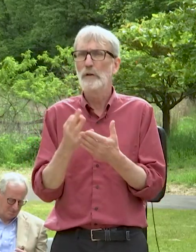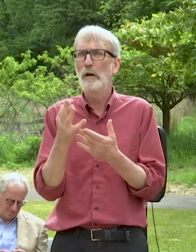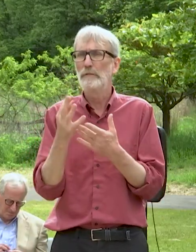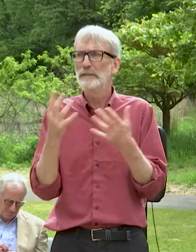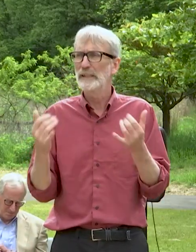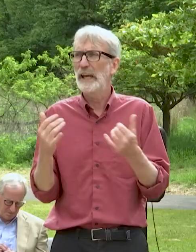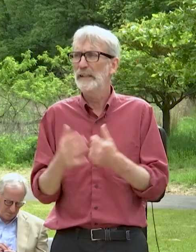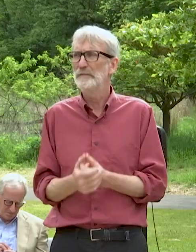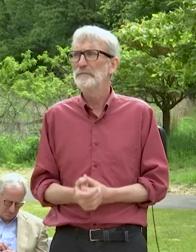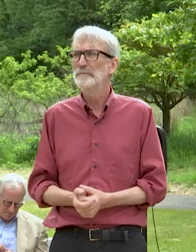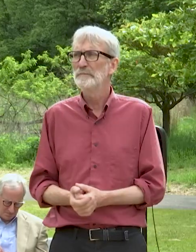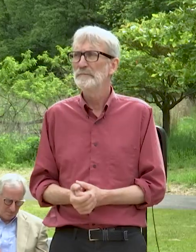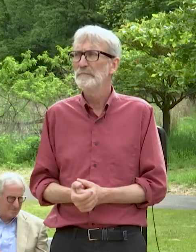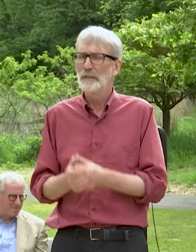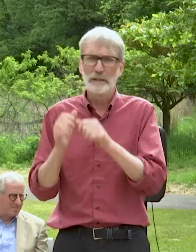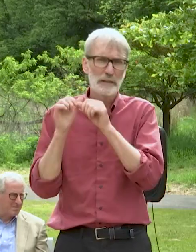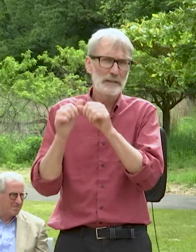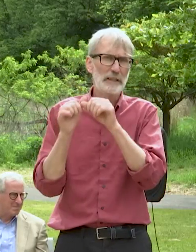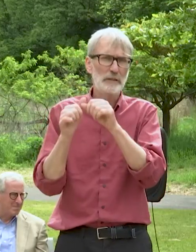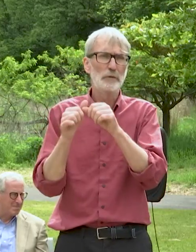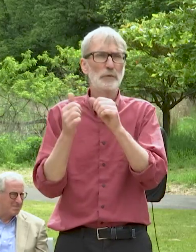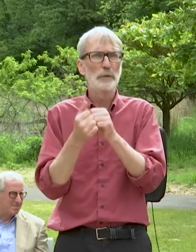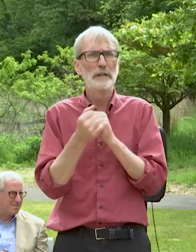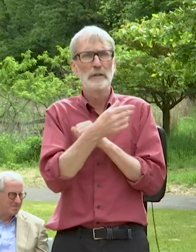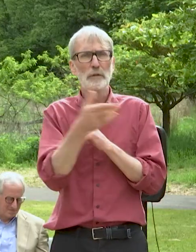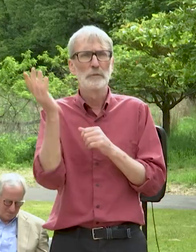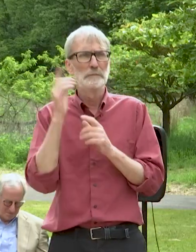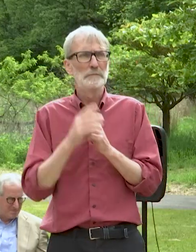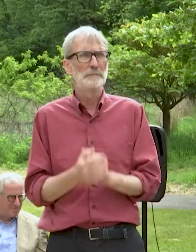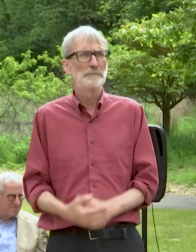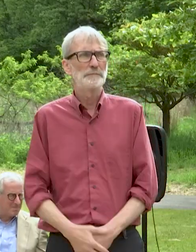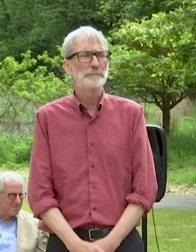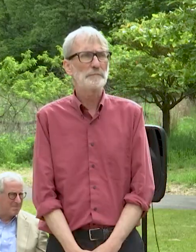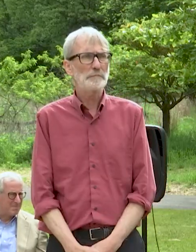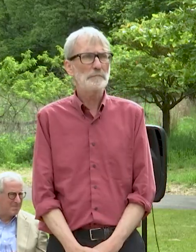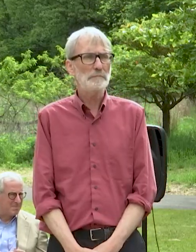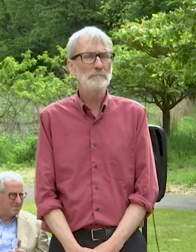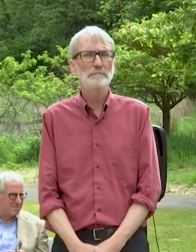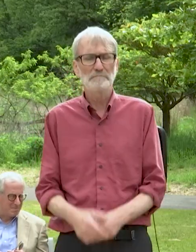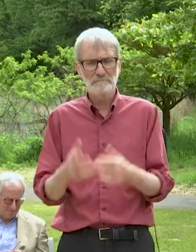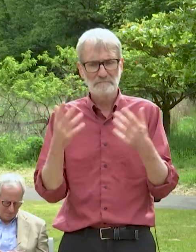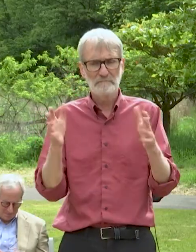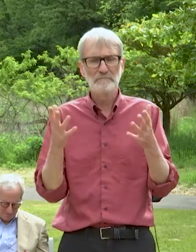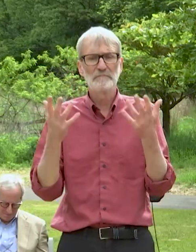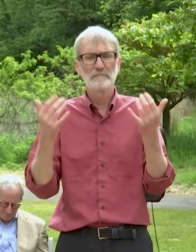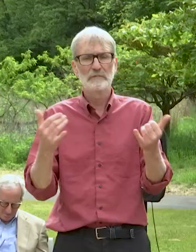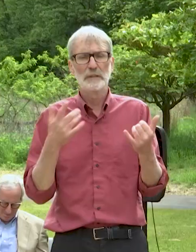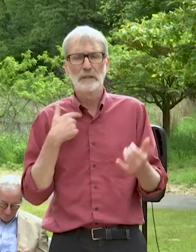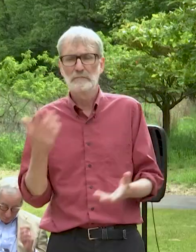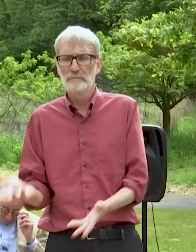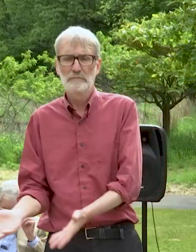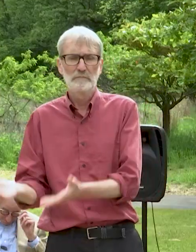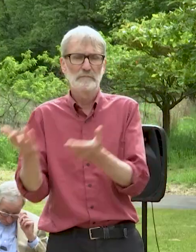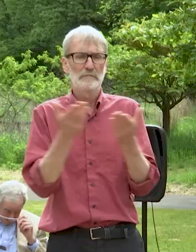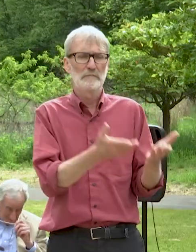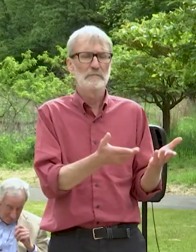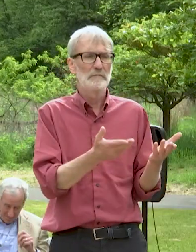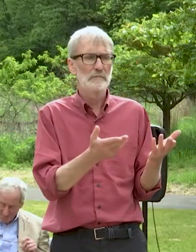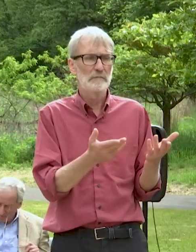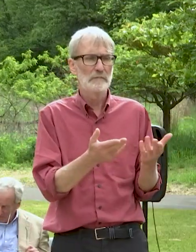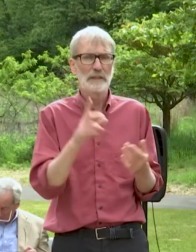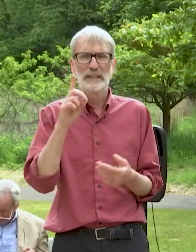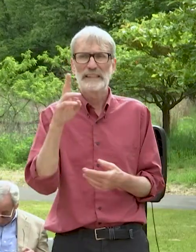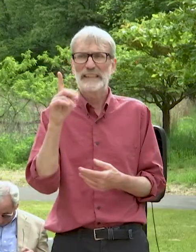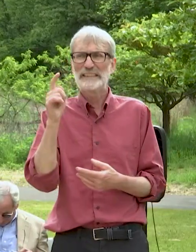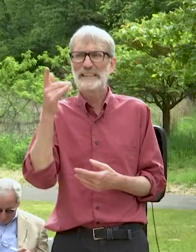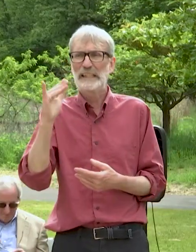day with you and to continue on this journey with you as well. And so with that being said, I would like to introduce Dusty